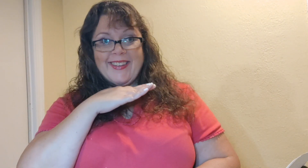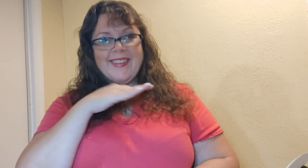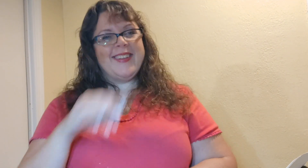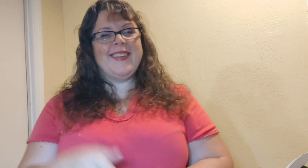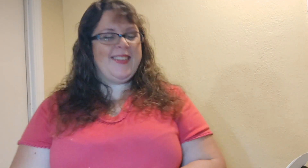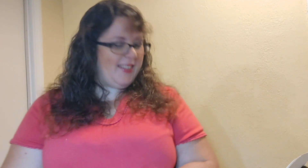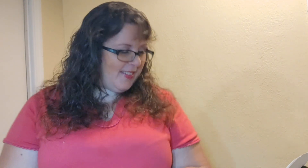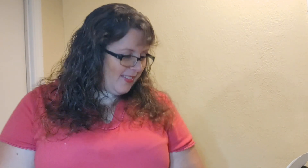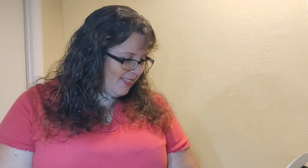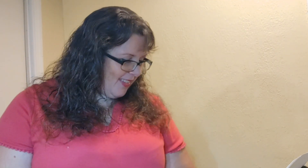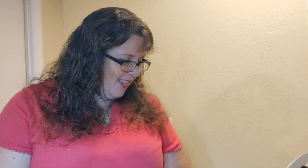lie.